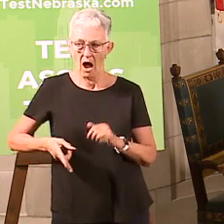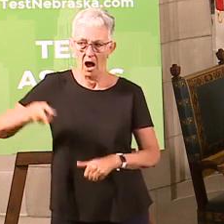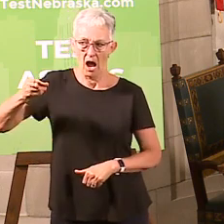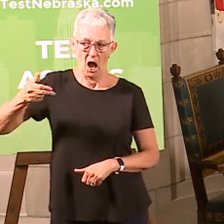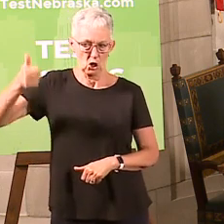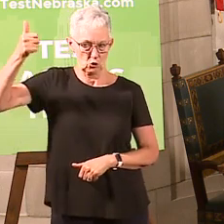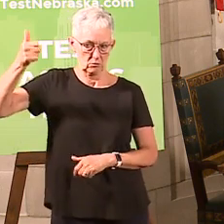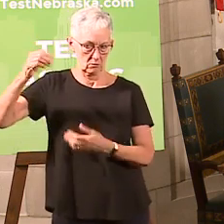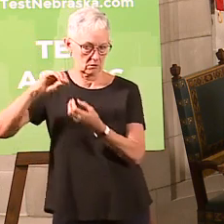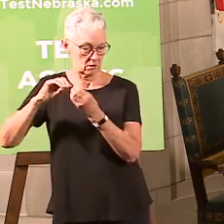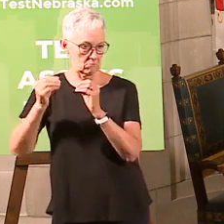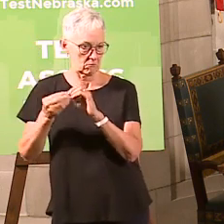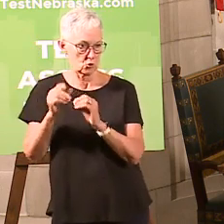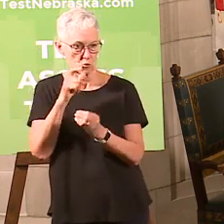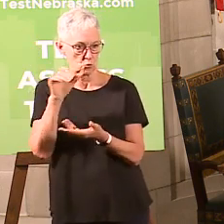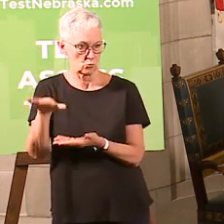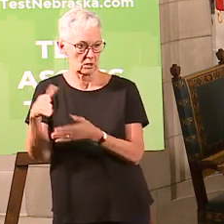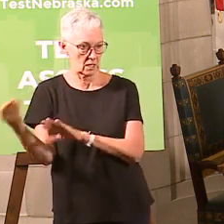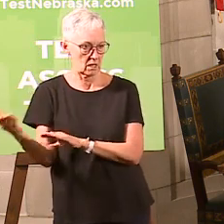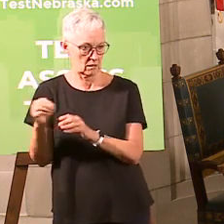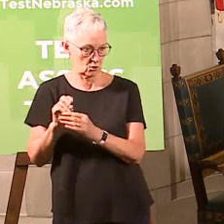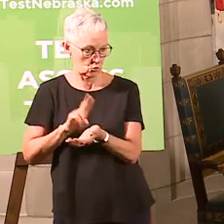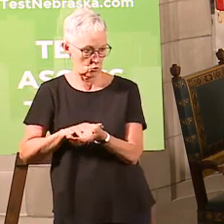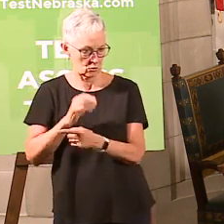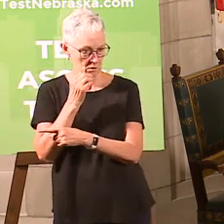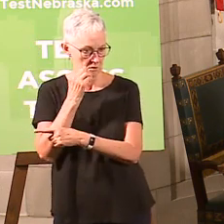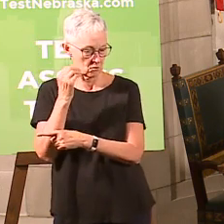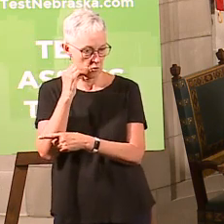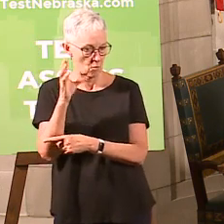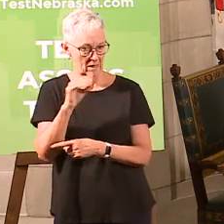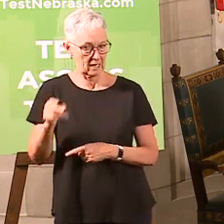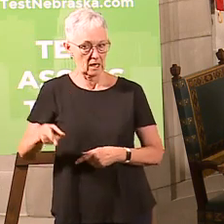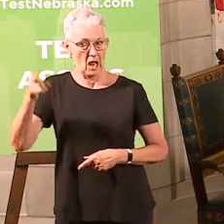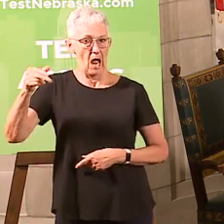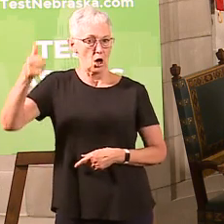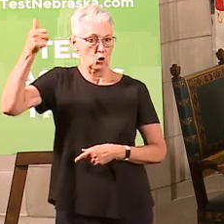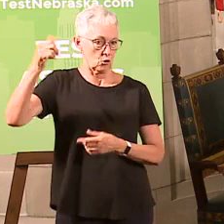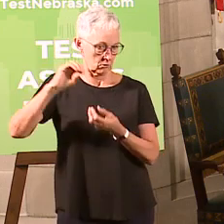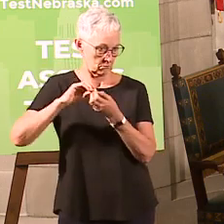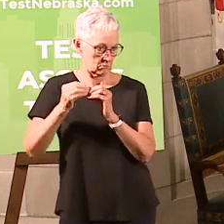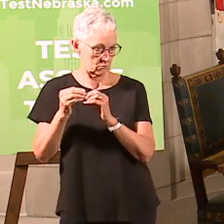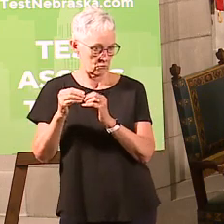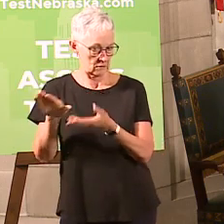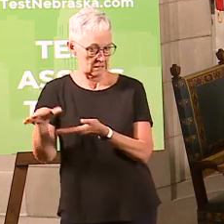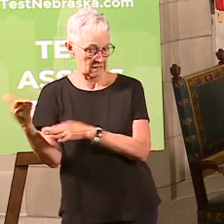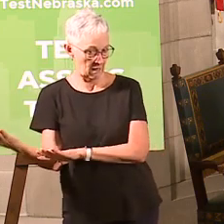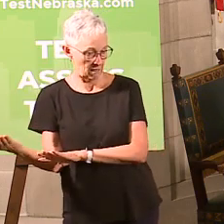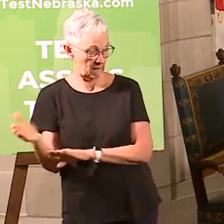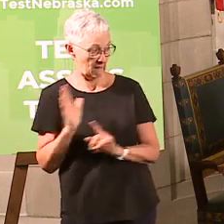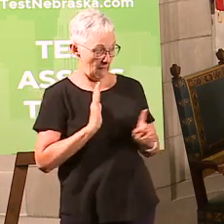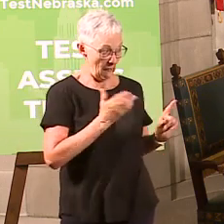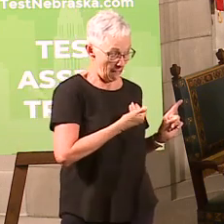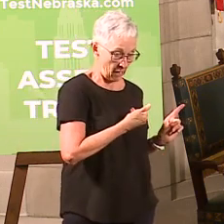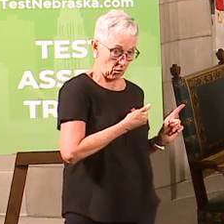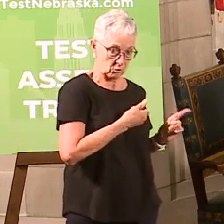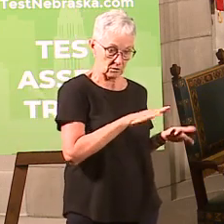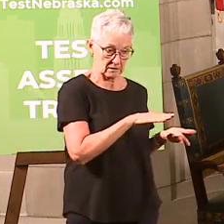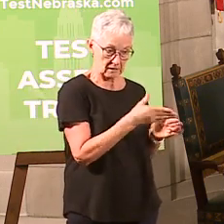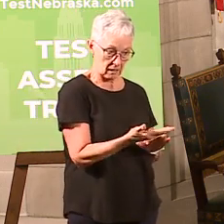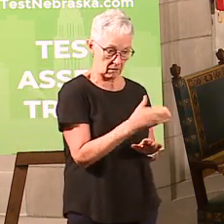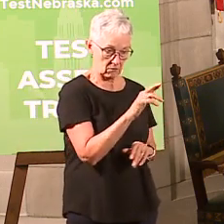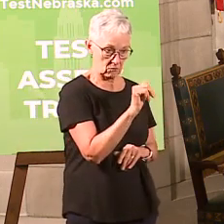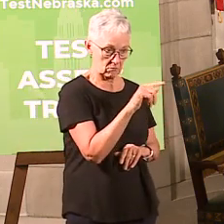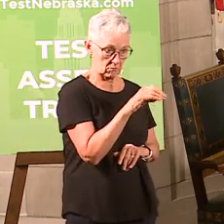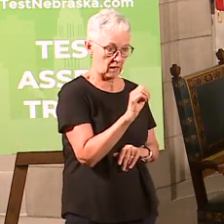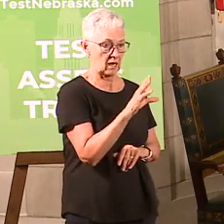facility deaths and deaths overall. So I consider our overall death rate due to keeping that long-term care